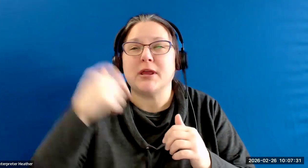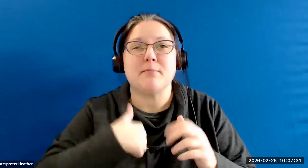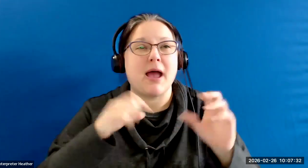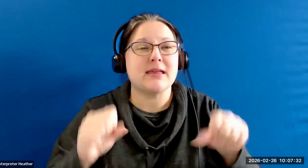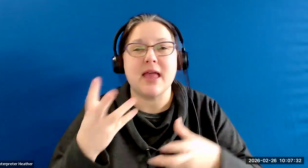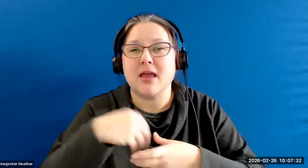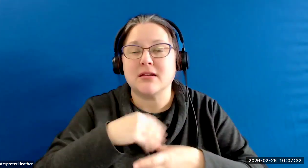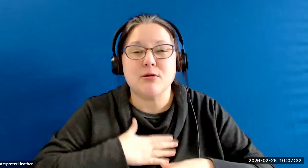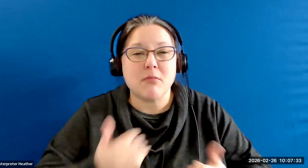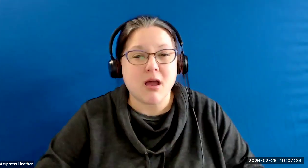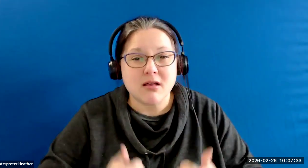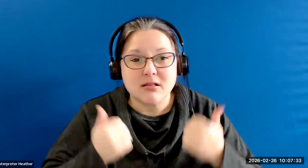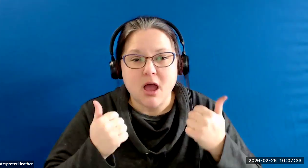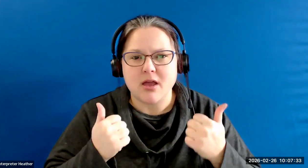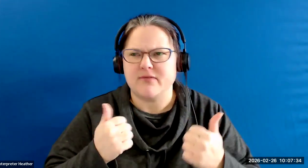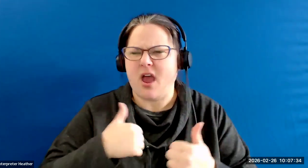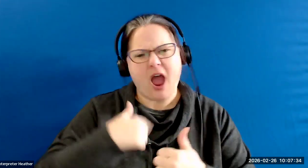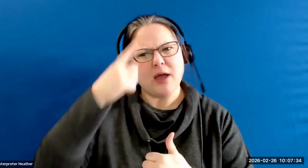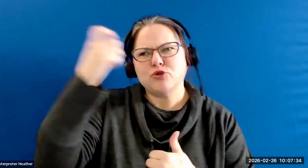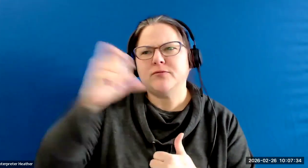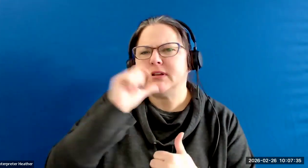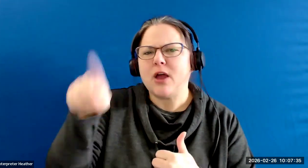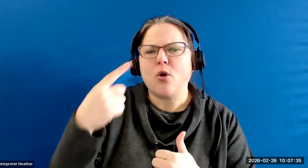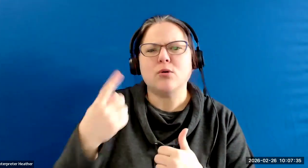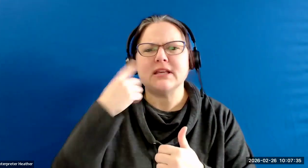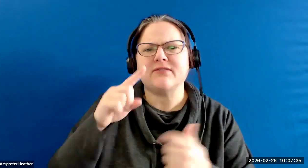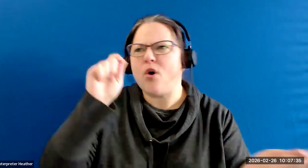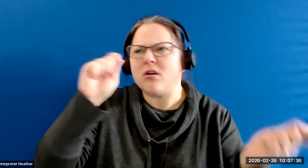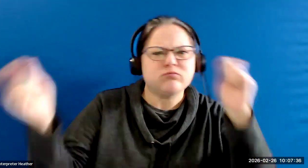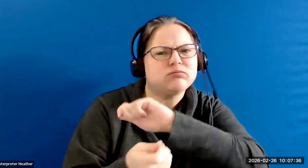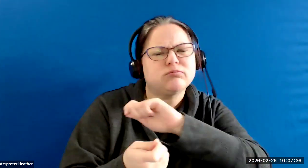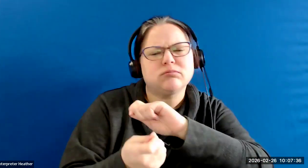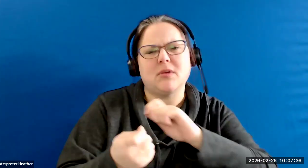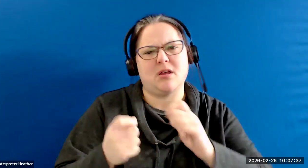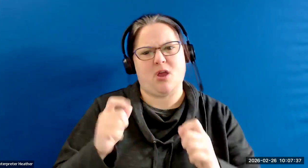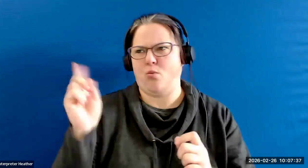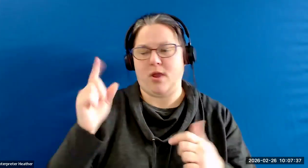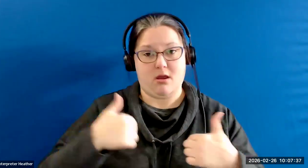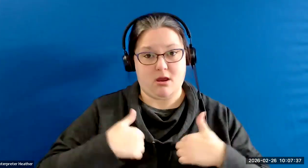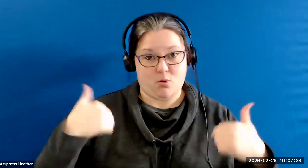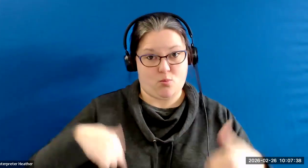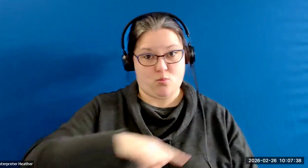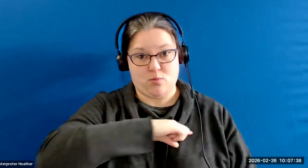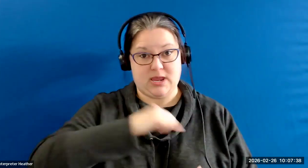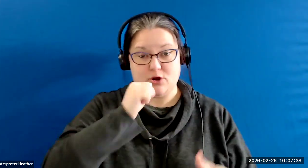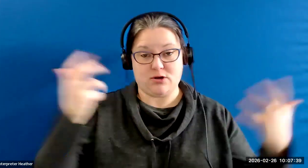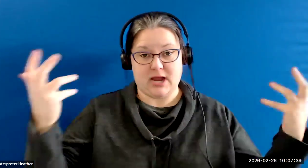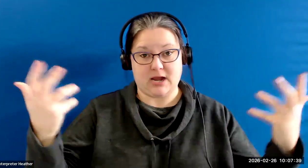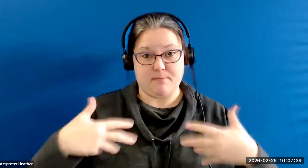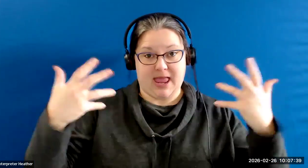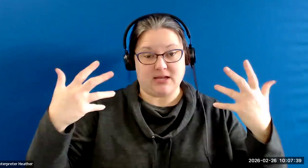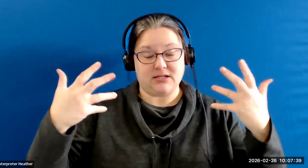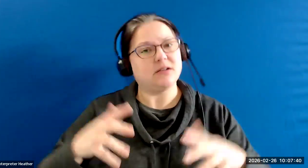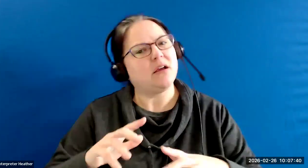Dreaming not just of a revolutionary movement in which we are not abandoned, but of a